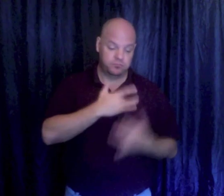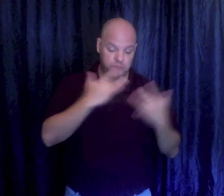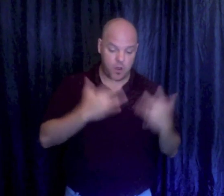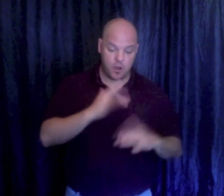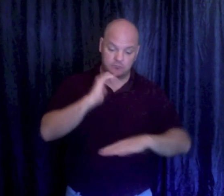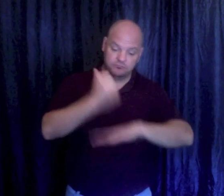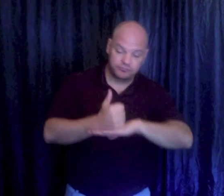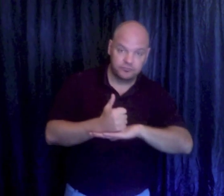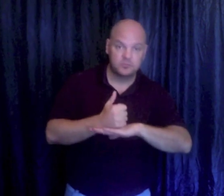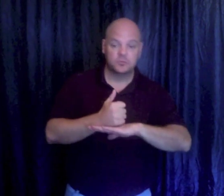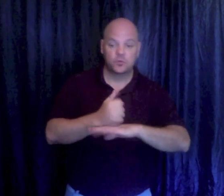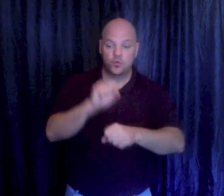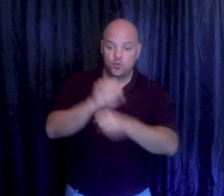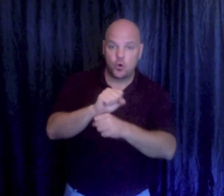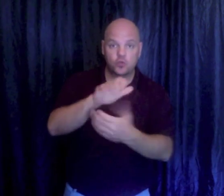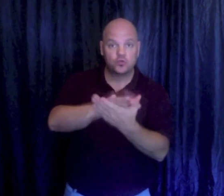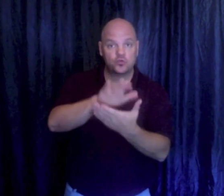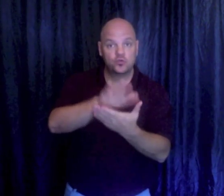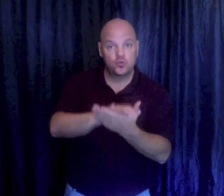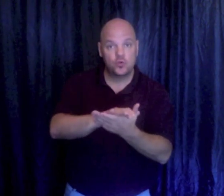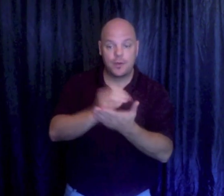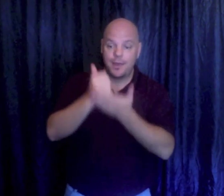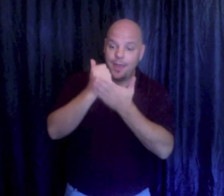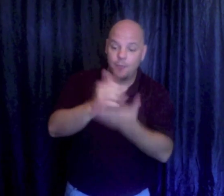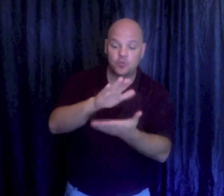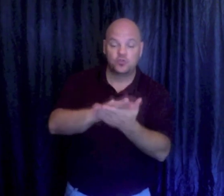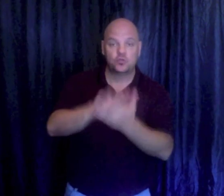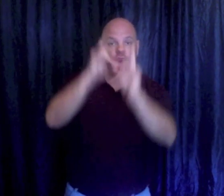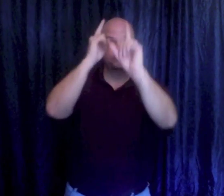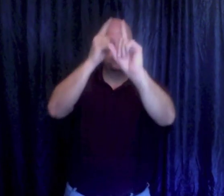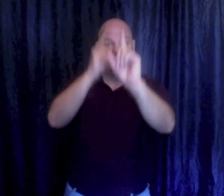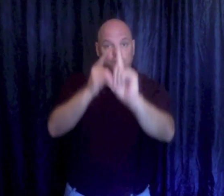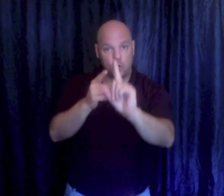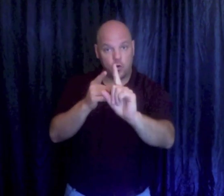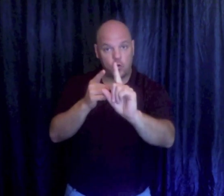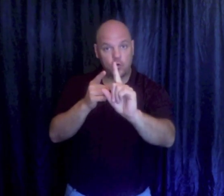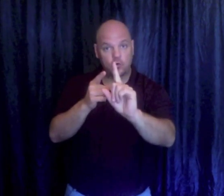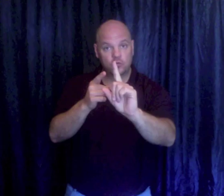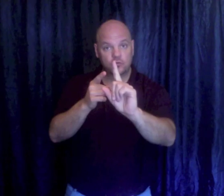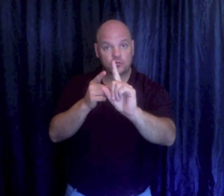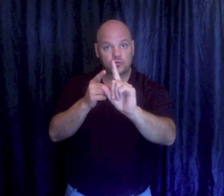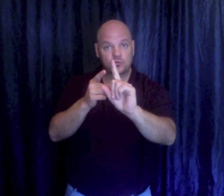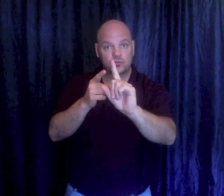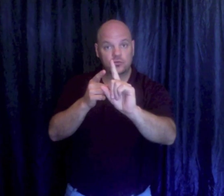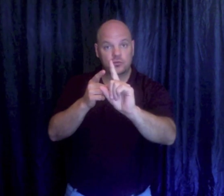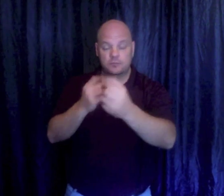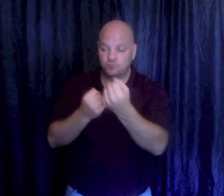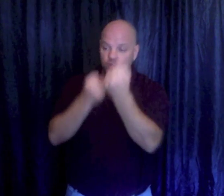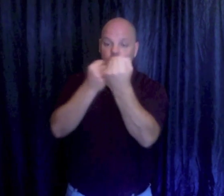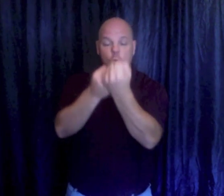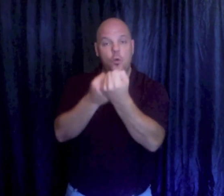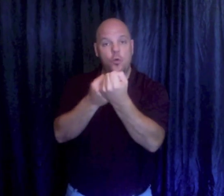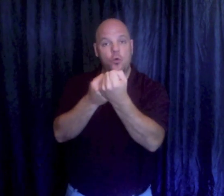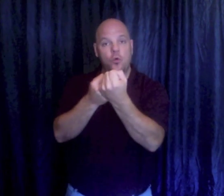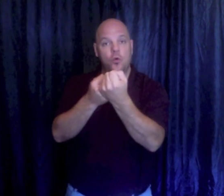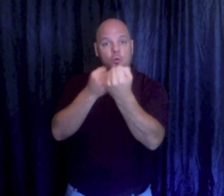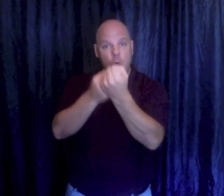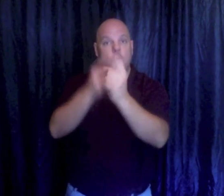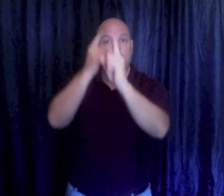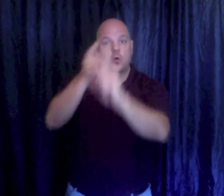in the school and helping the school with their goals, and particularly helping and supporting the goals for all the people in